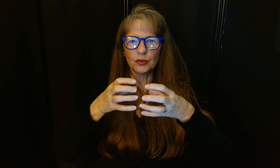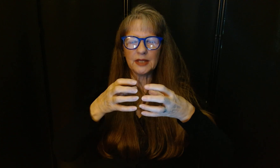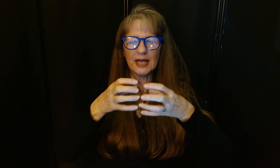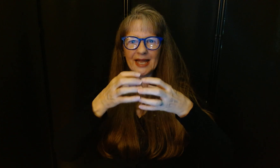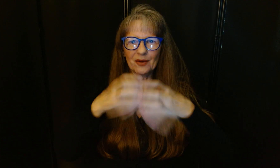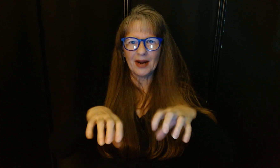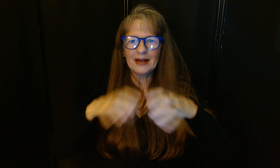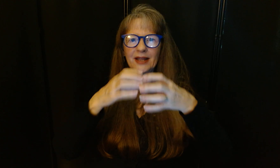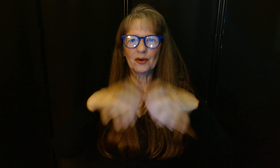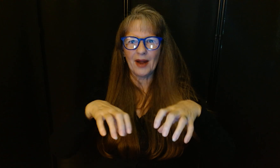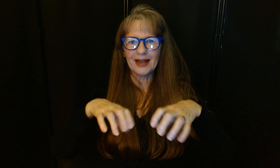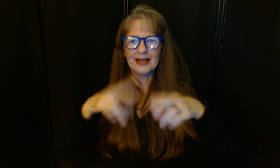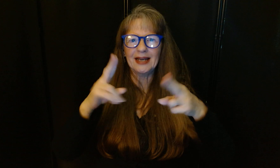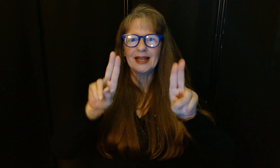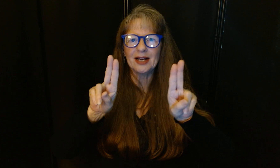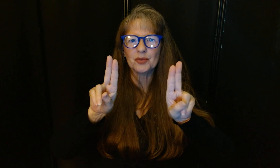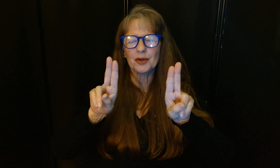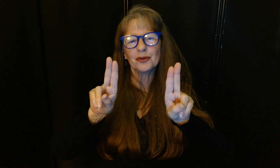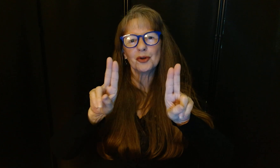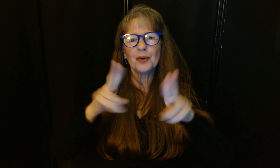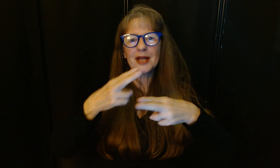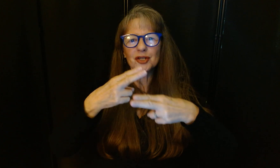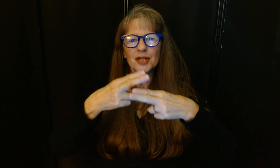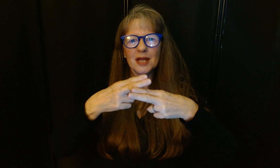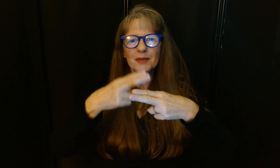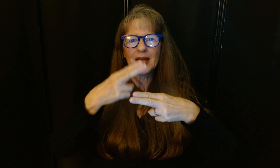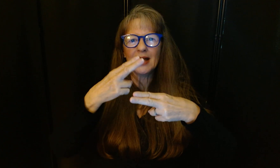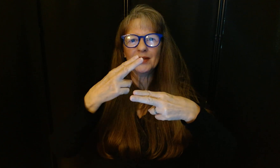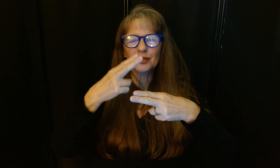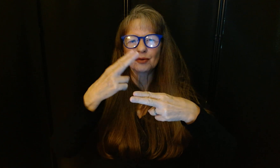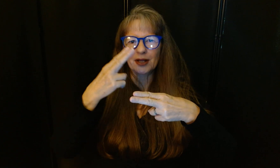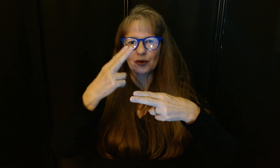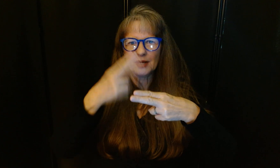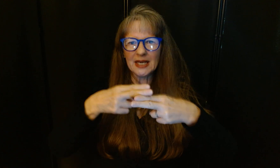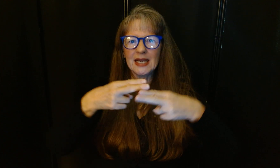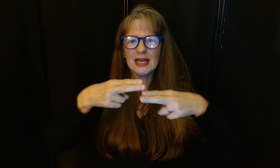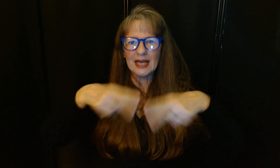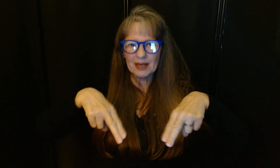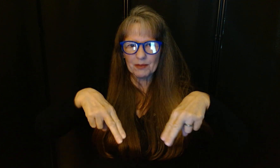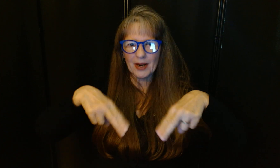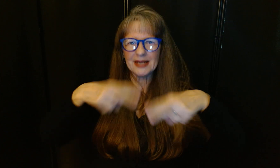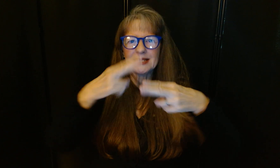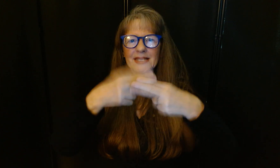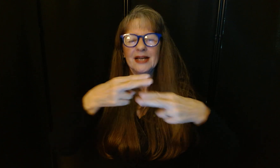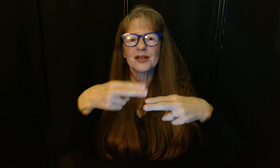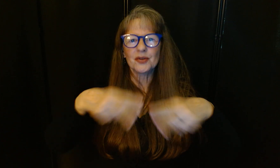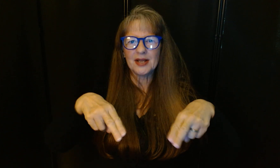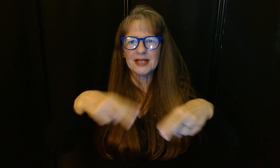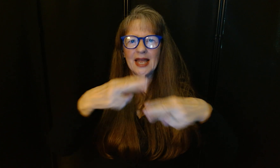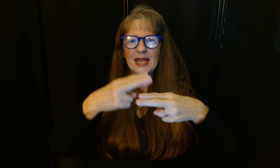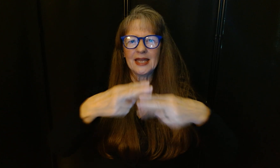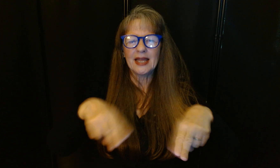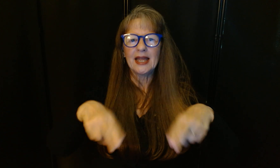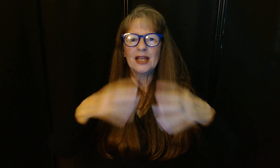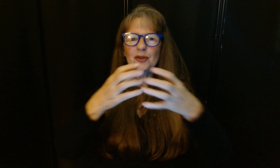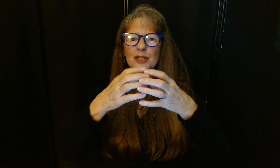the egg, right? And they crack it, and it got to where U hand shape, and then you're hitting it, and it breaks. So that's egg. It used to be